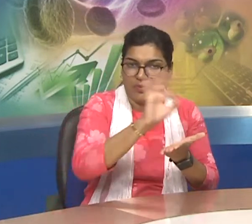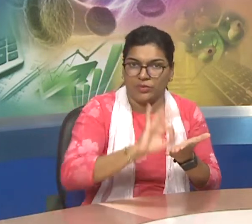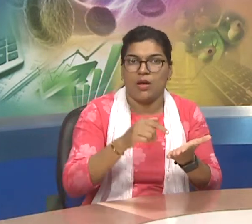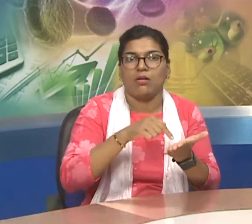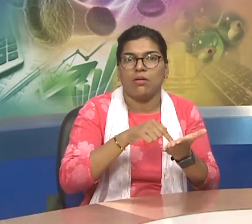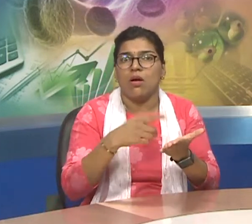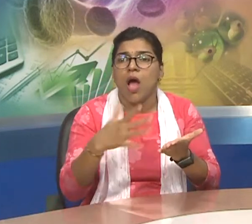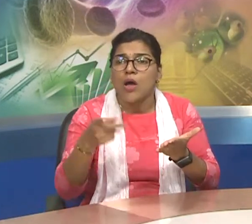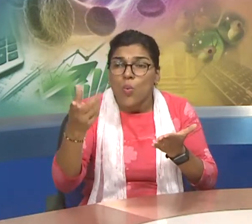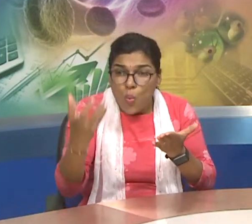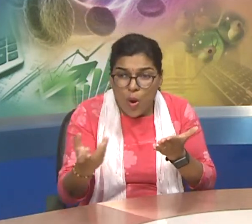the users'